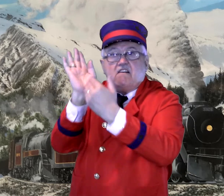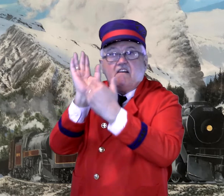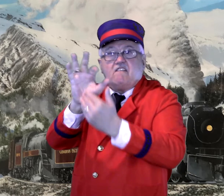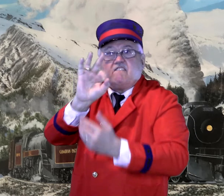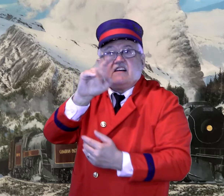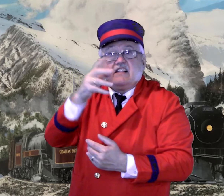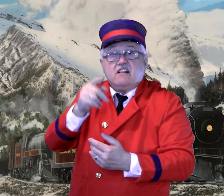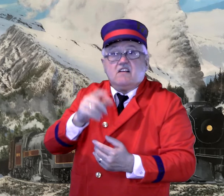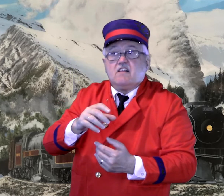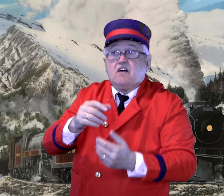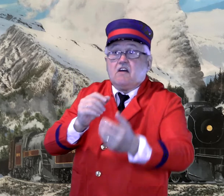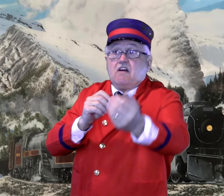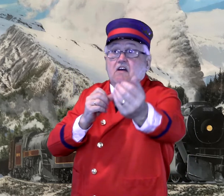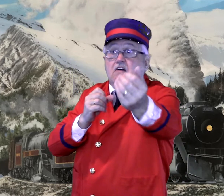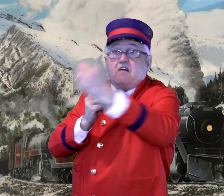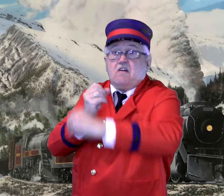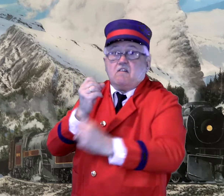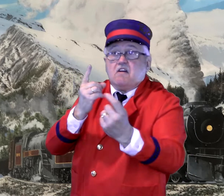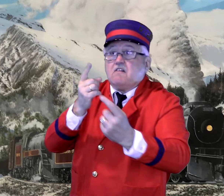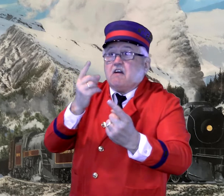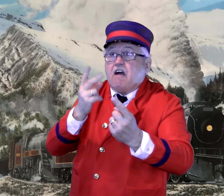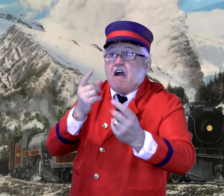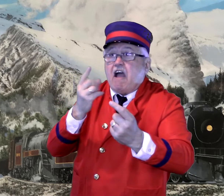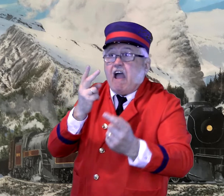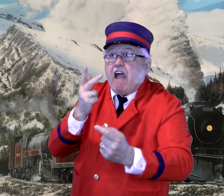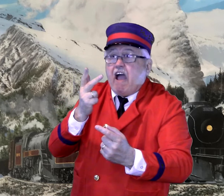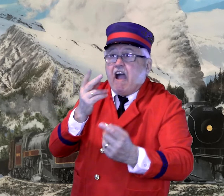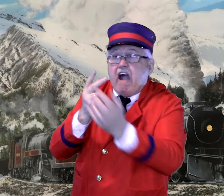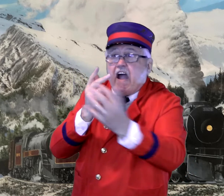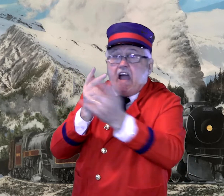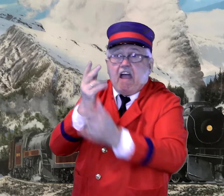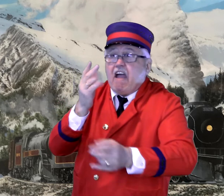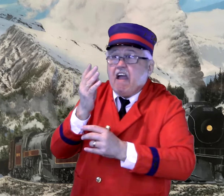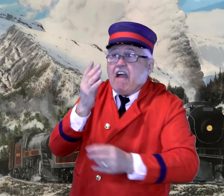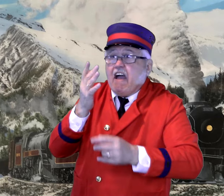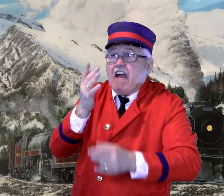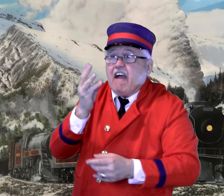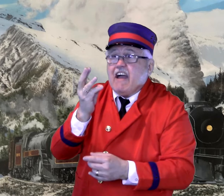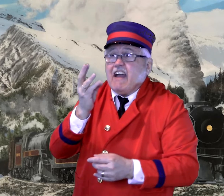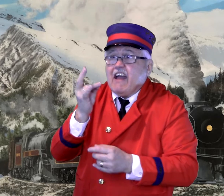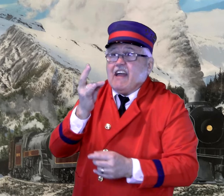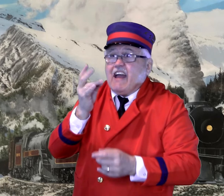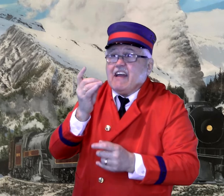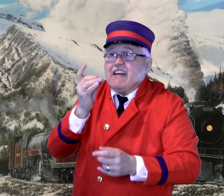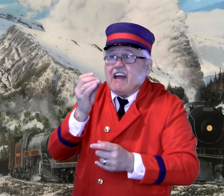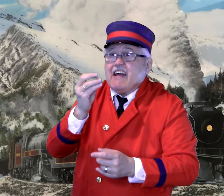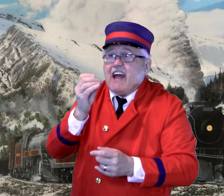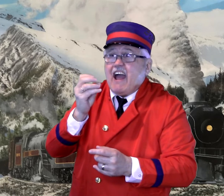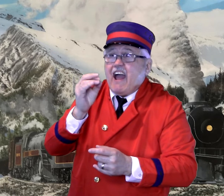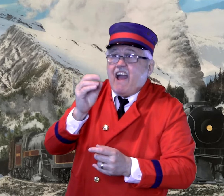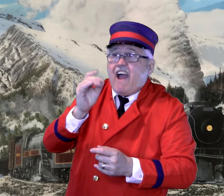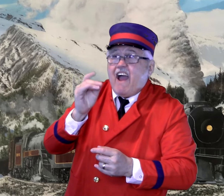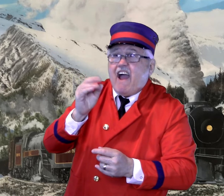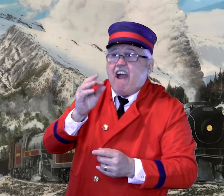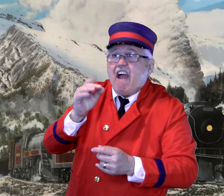out of counting how many cars were on passing freight trains. So they had to count quickly if the trains were moving